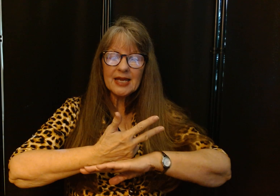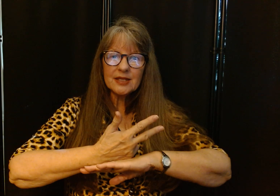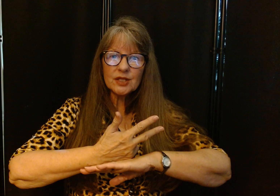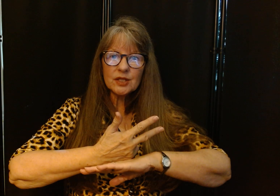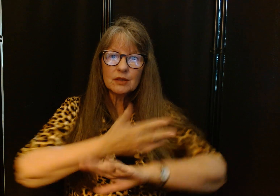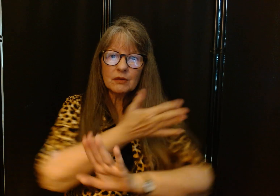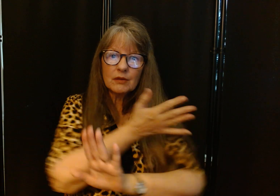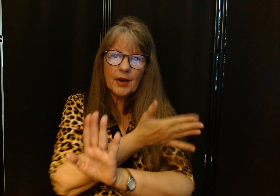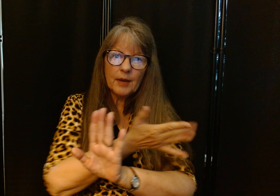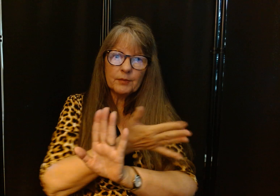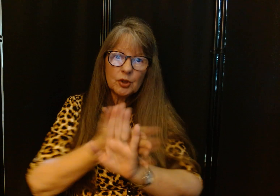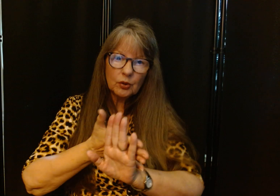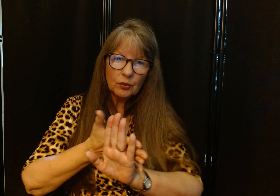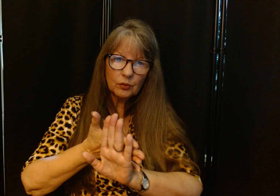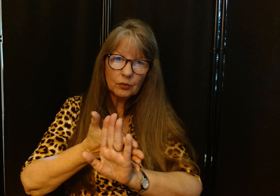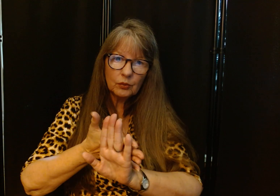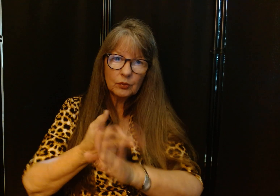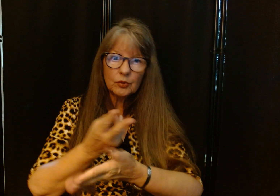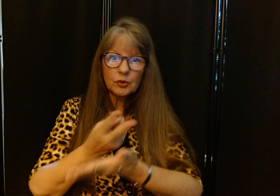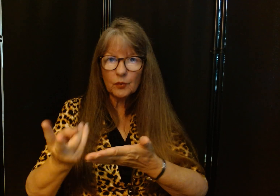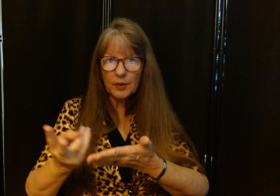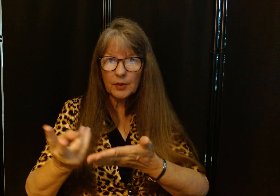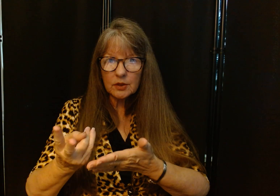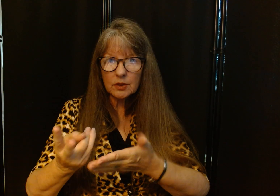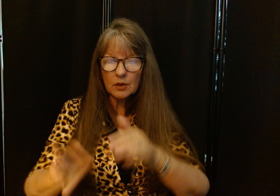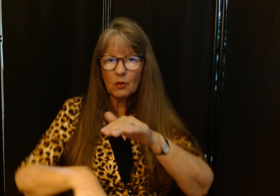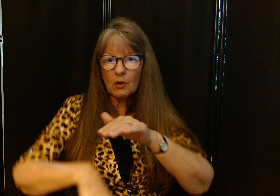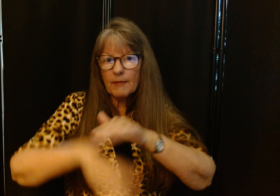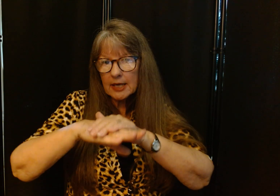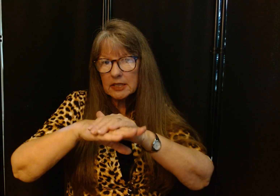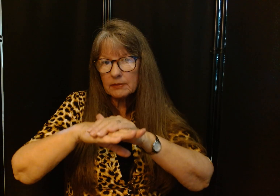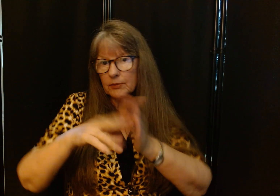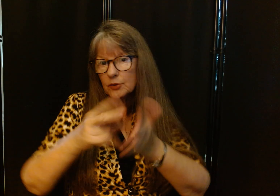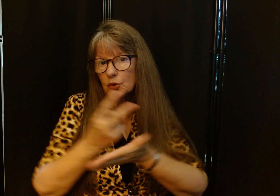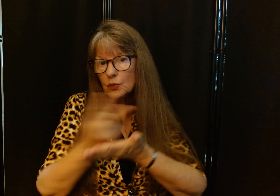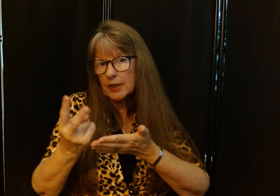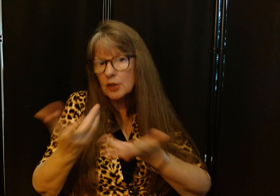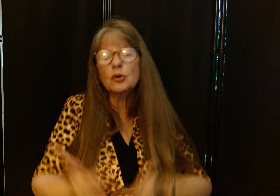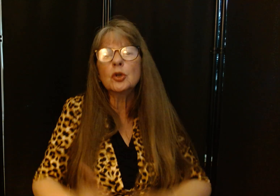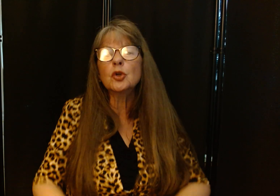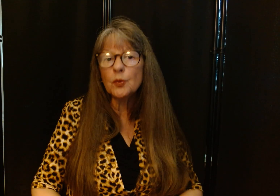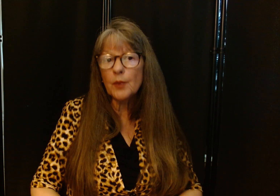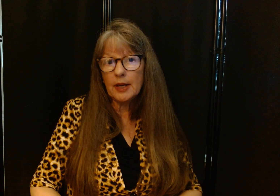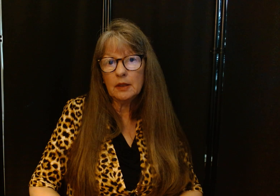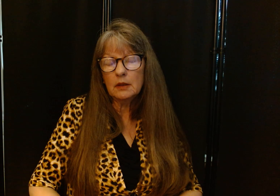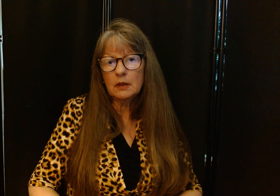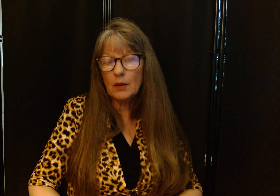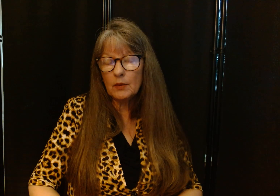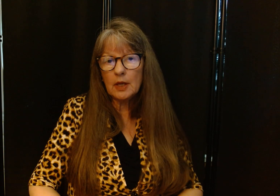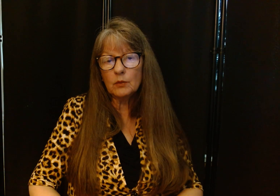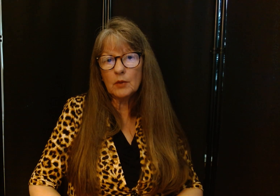days up to 2 weeks, or maximum 2 weeks. You could do either way. Either one would